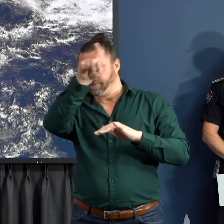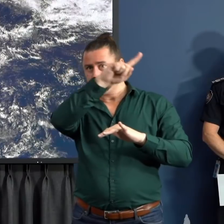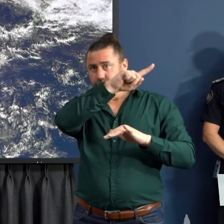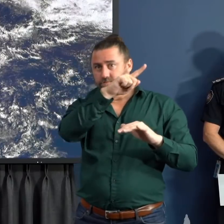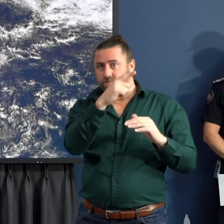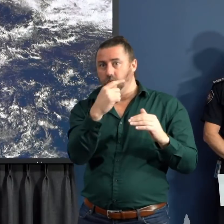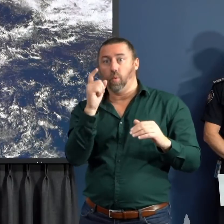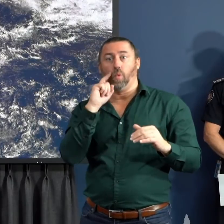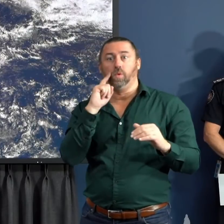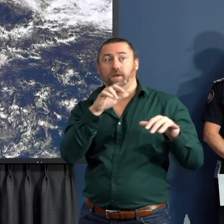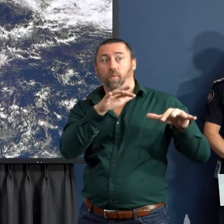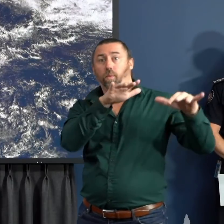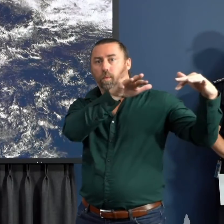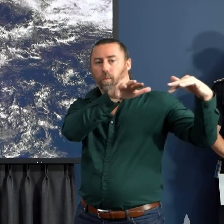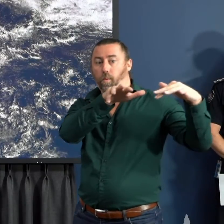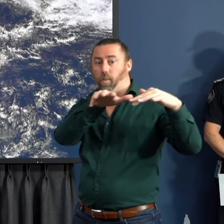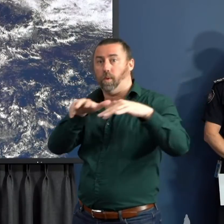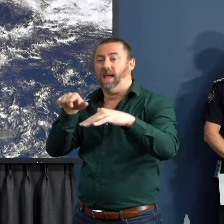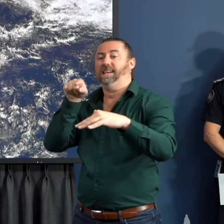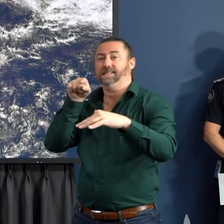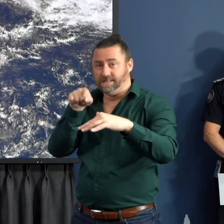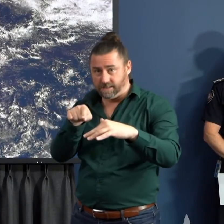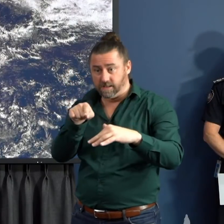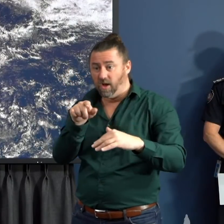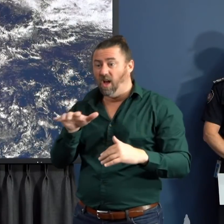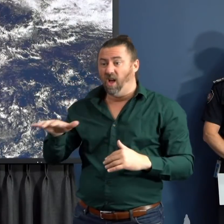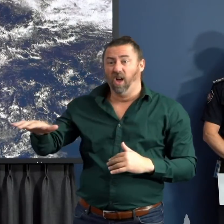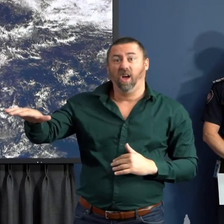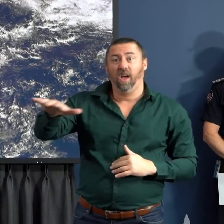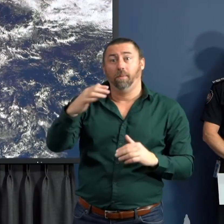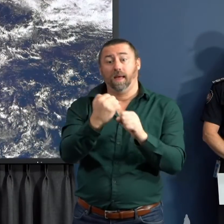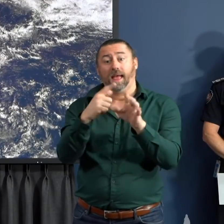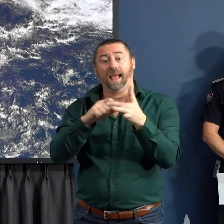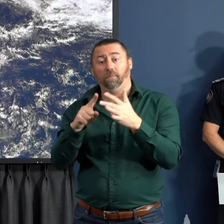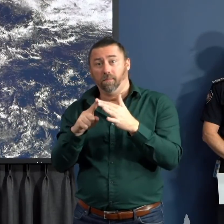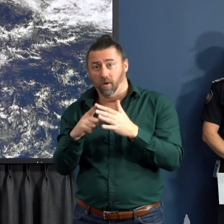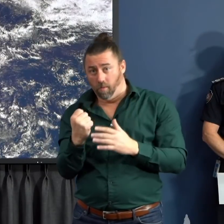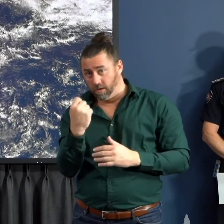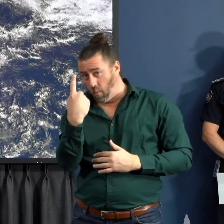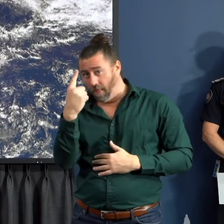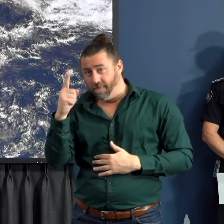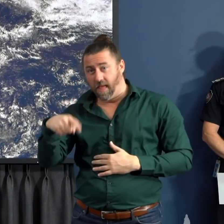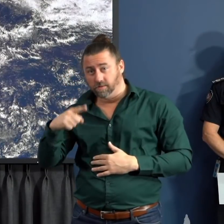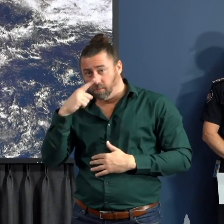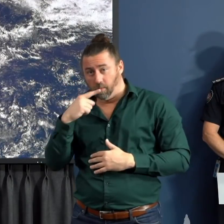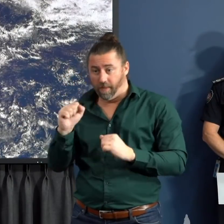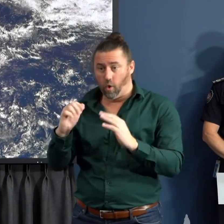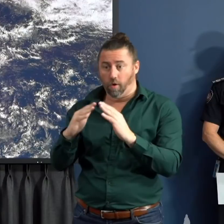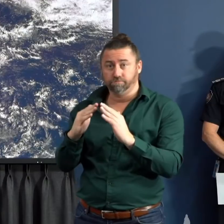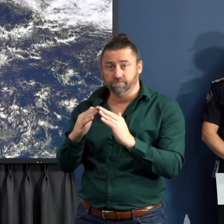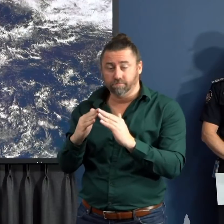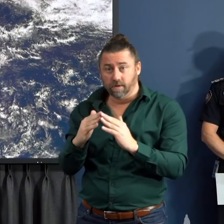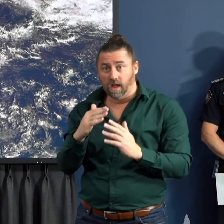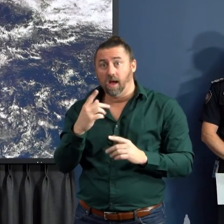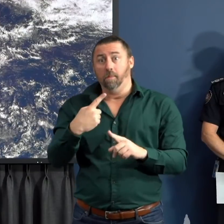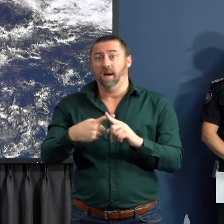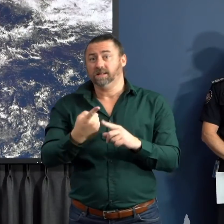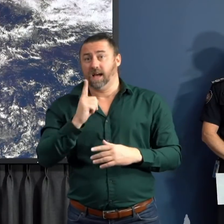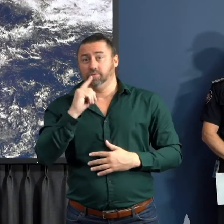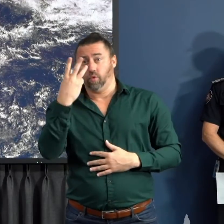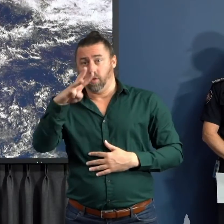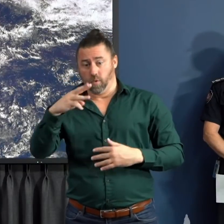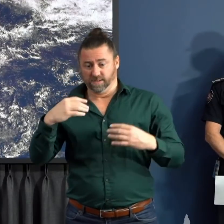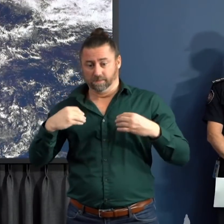area. That impacts on some over 1,000 people in that area, and that includes 130 businesses